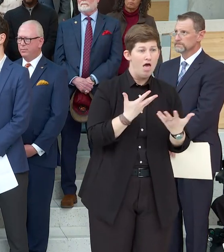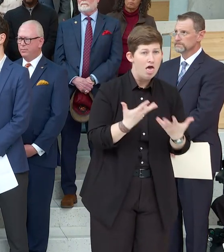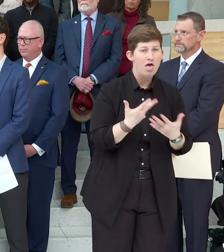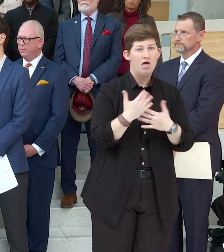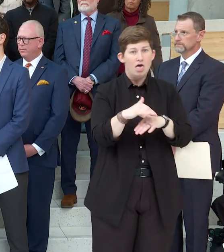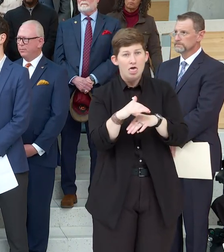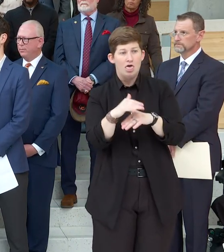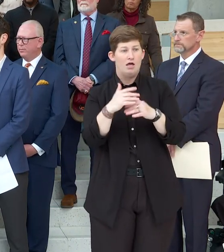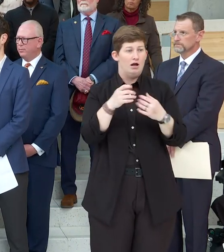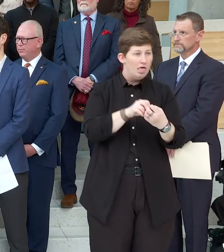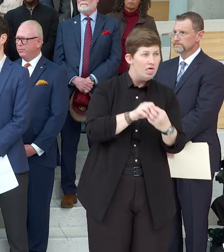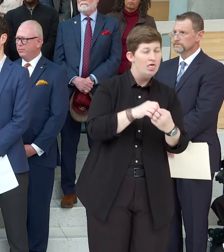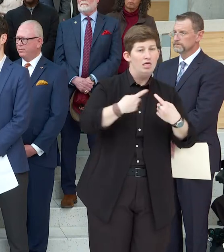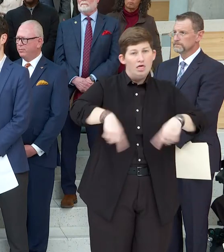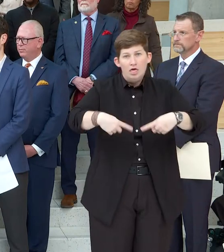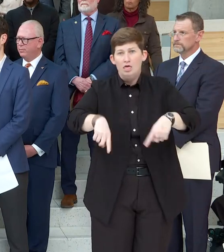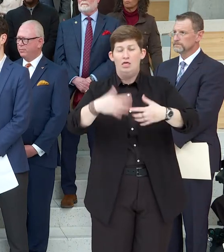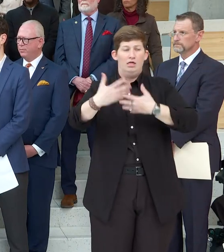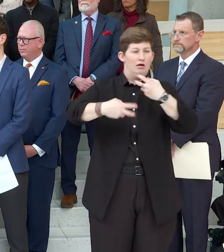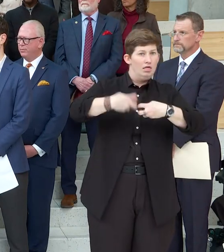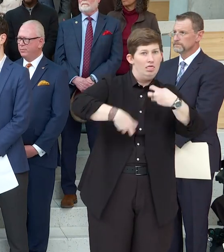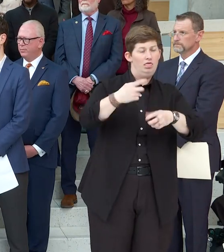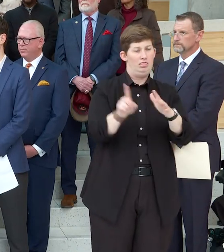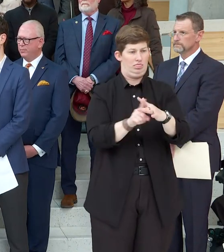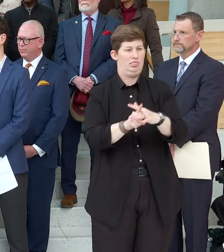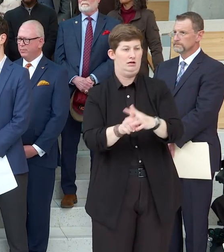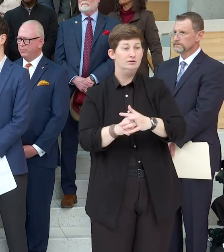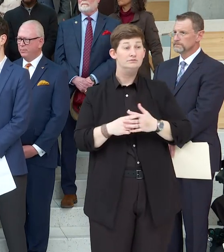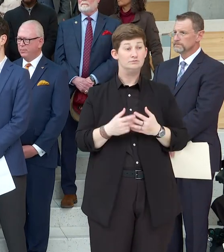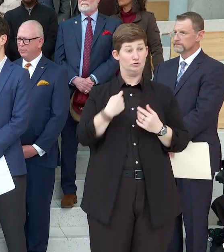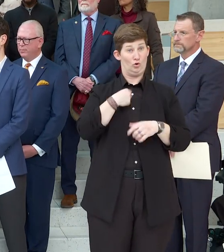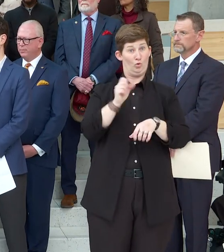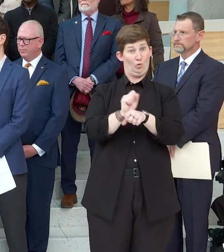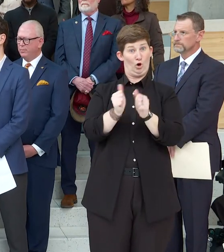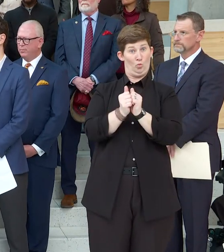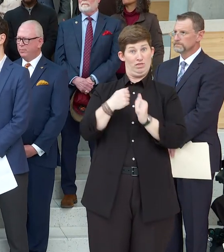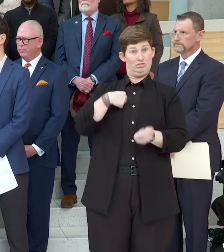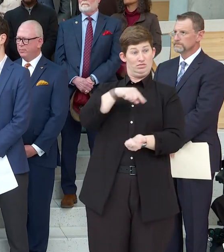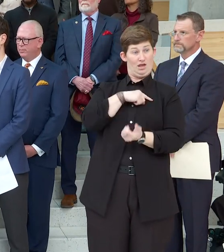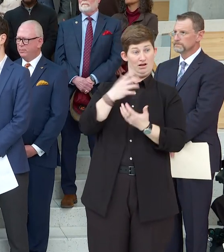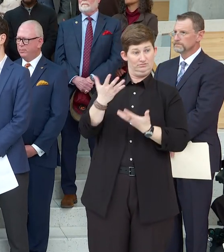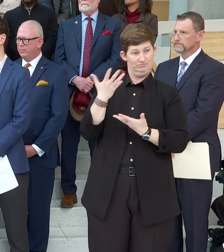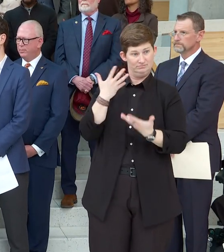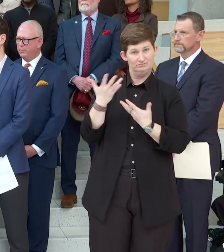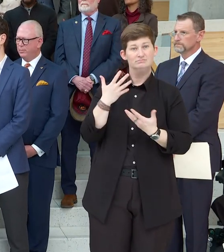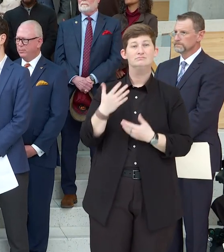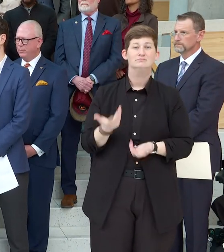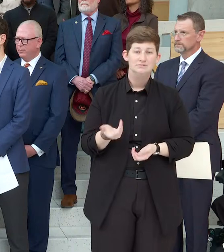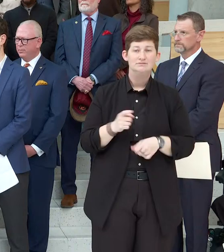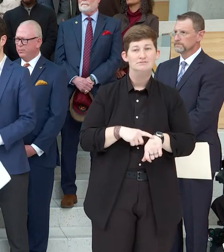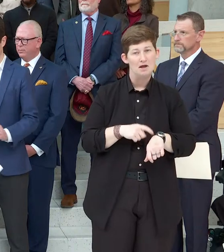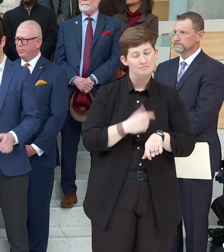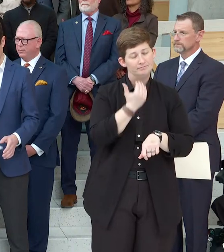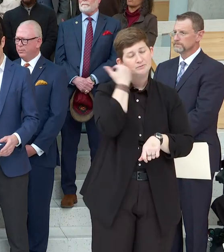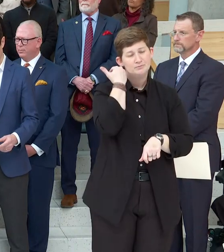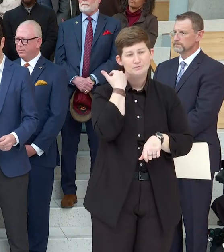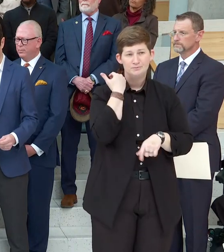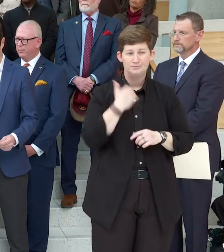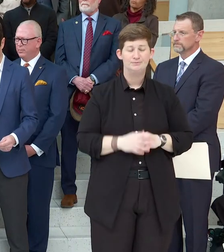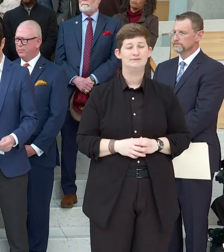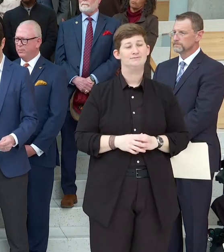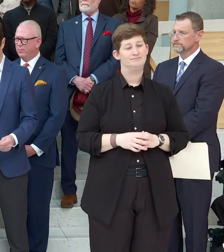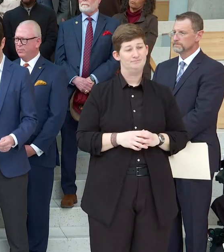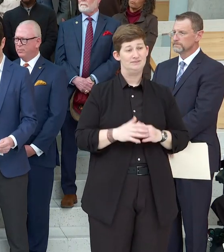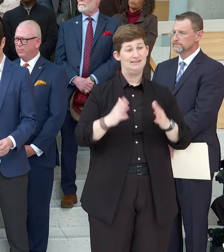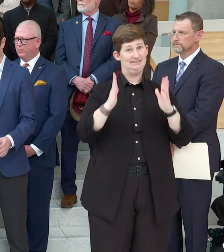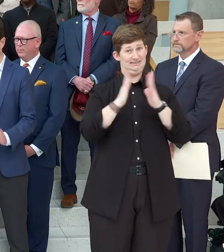like the National Federation of the Blind of Minnesota to make sure that we get this right. Right now, the City Council did not get this right.